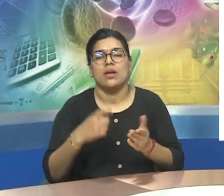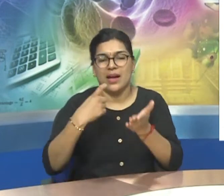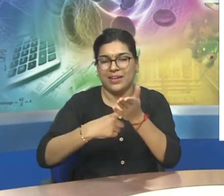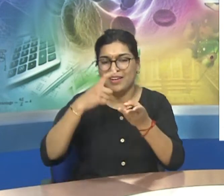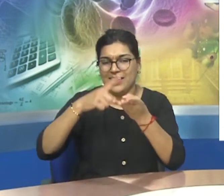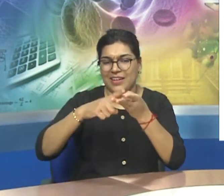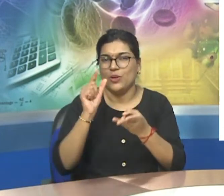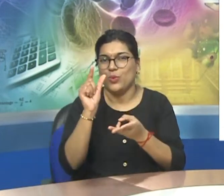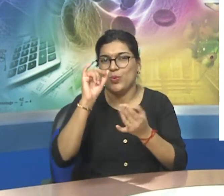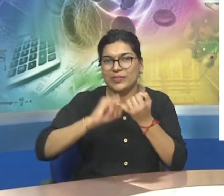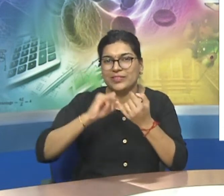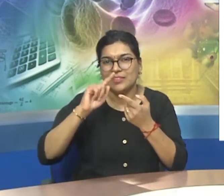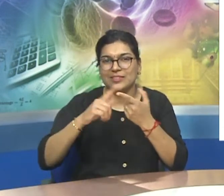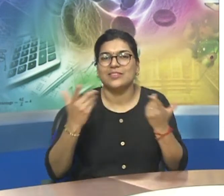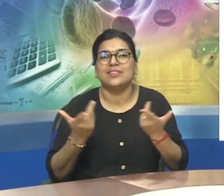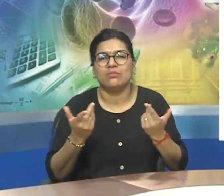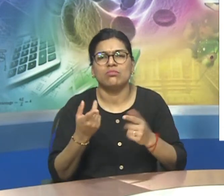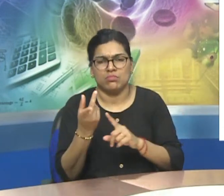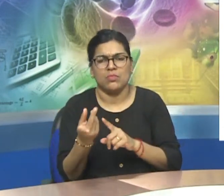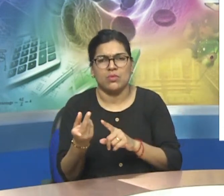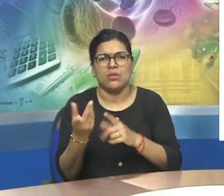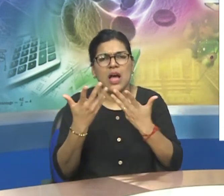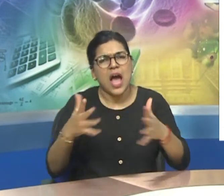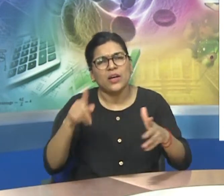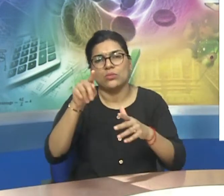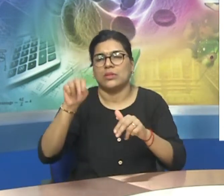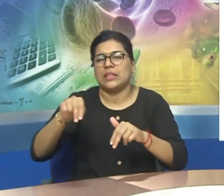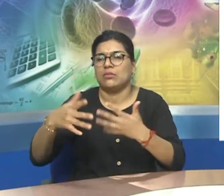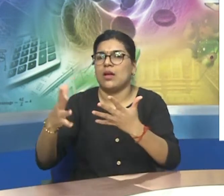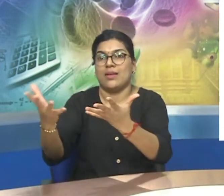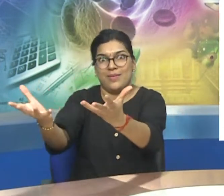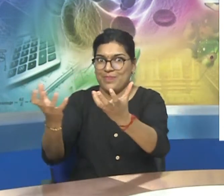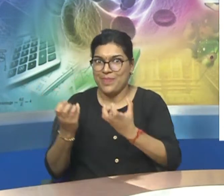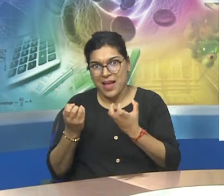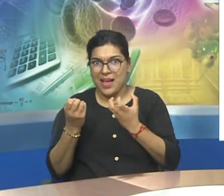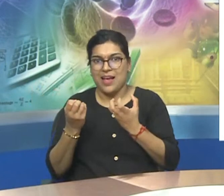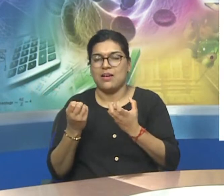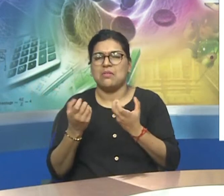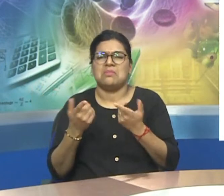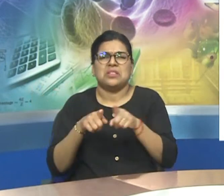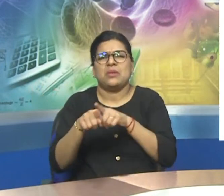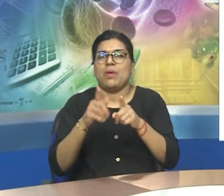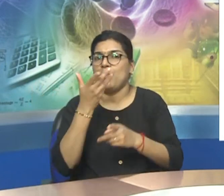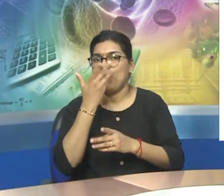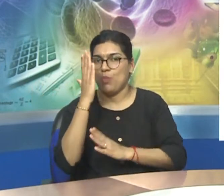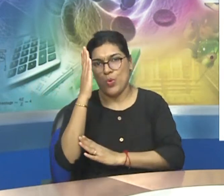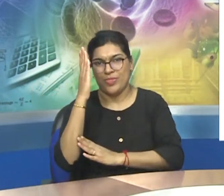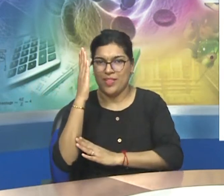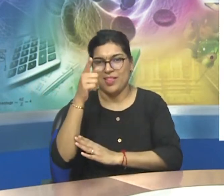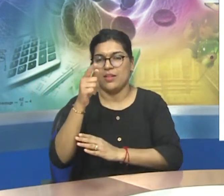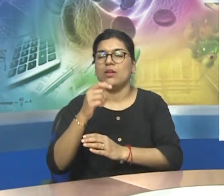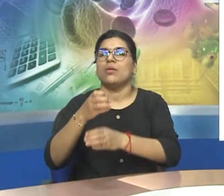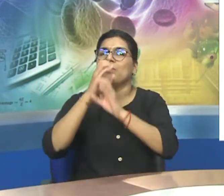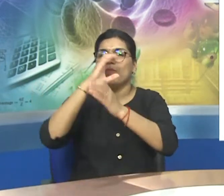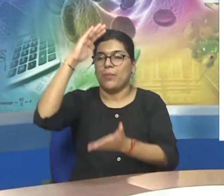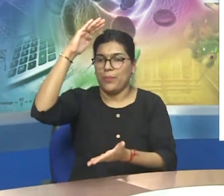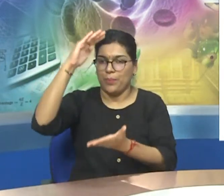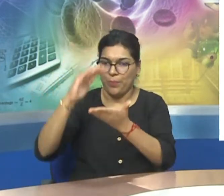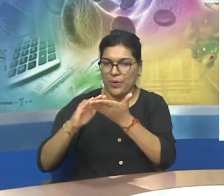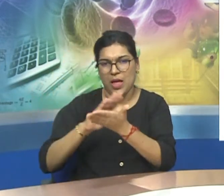And there is another way which can be applied is to reuse. For example,